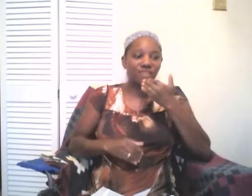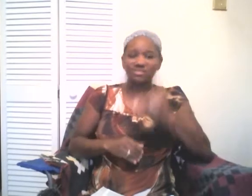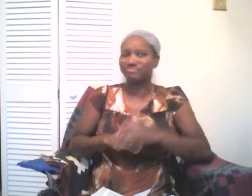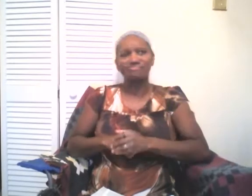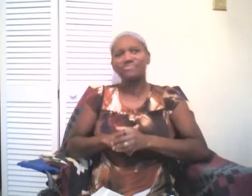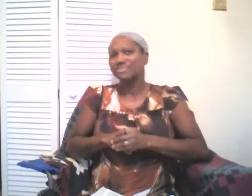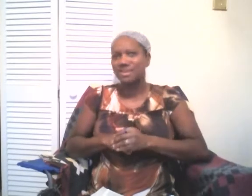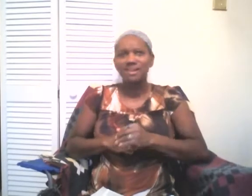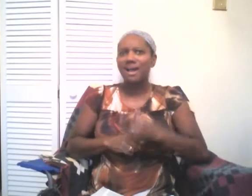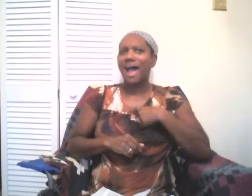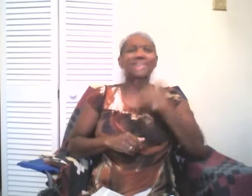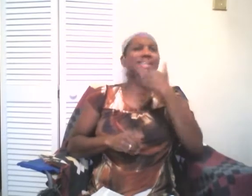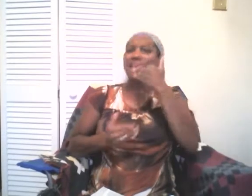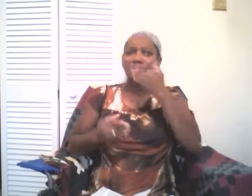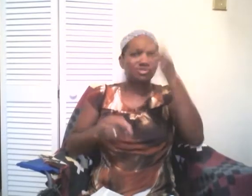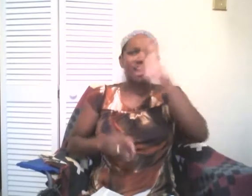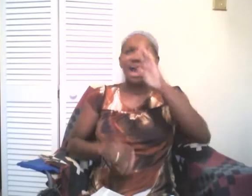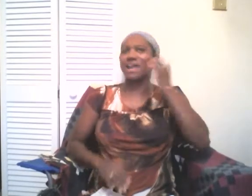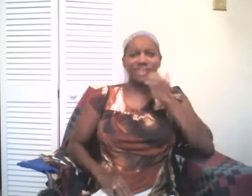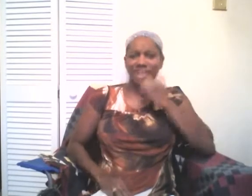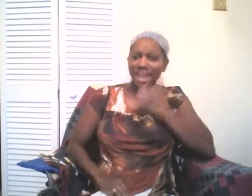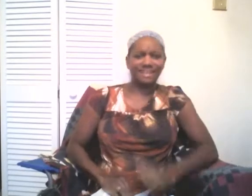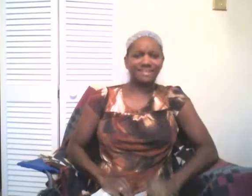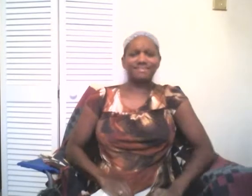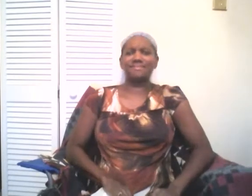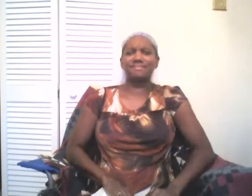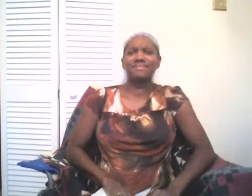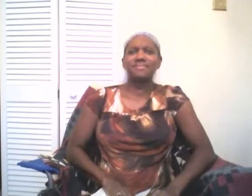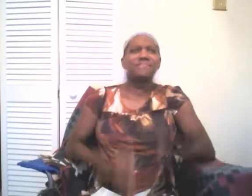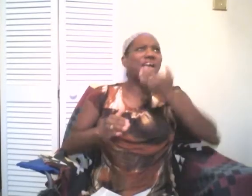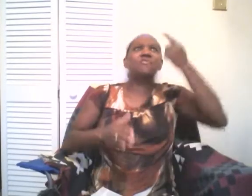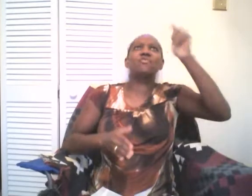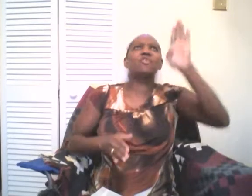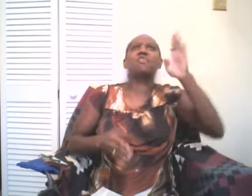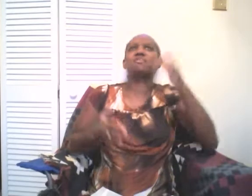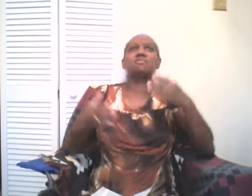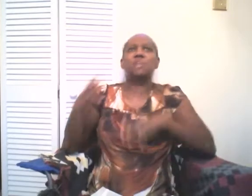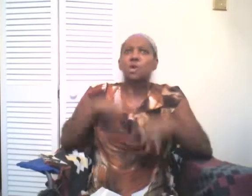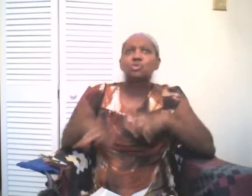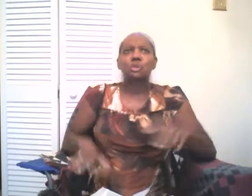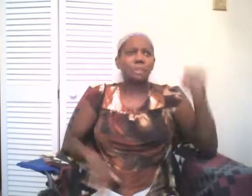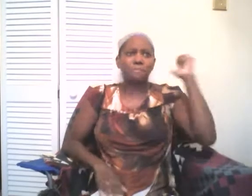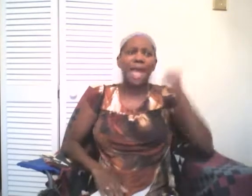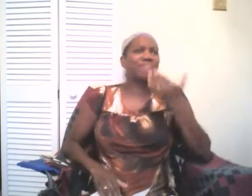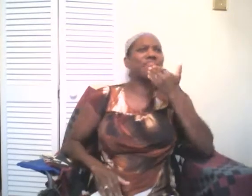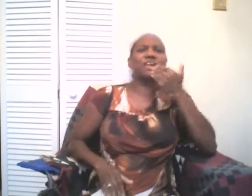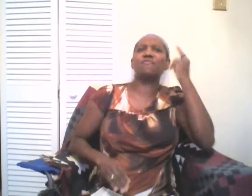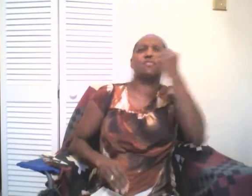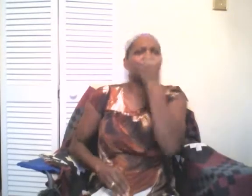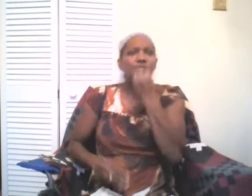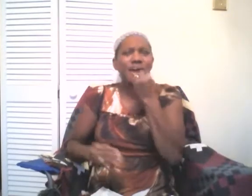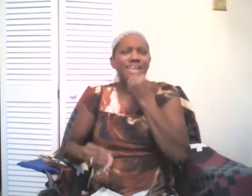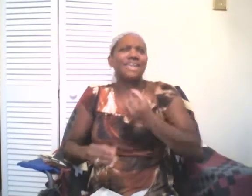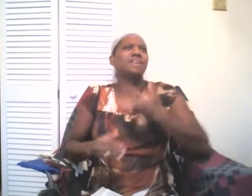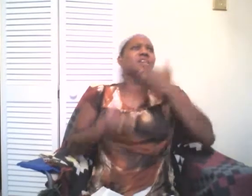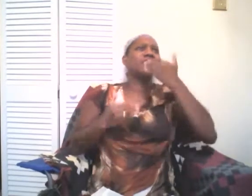thankful. I say thank you to God every day. Thank you for the clothes on my back. Thank you for the food I eat. Thank